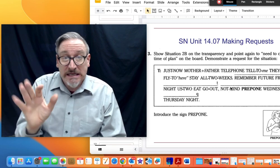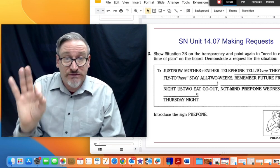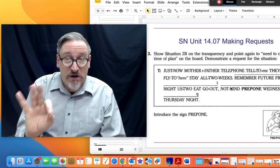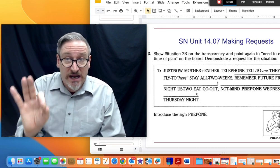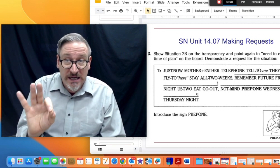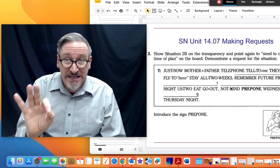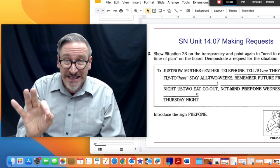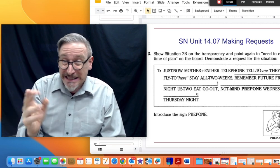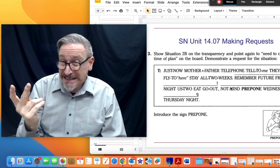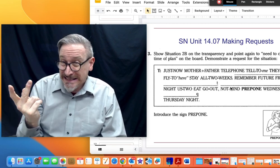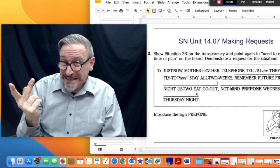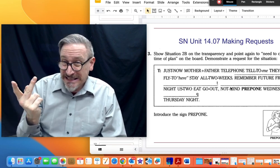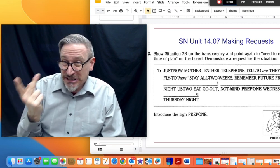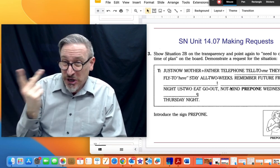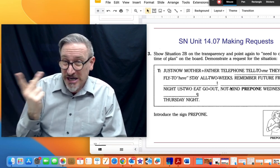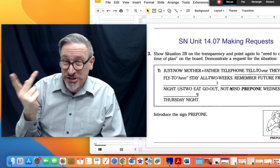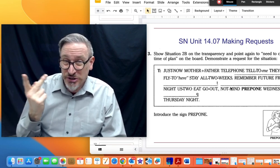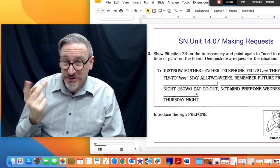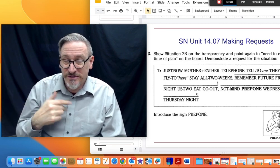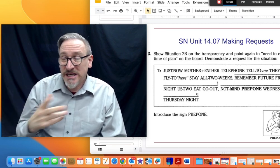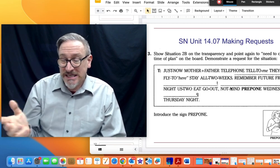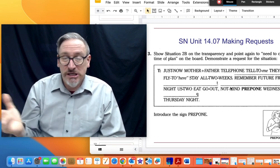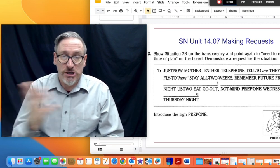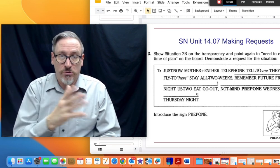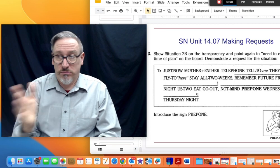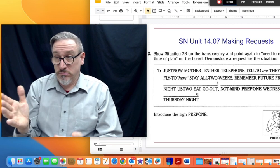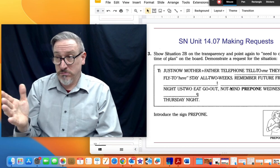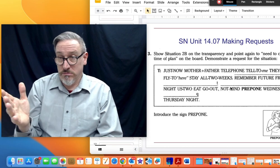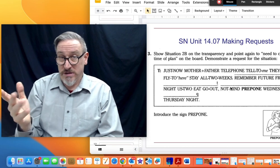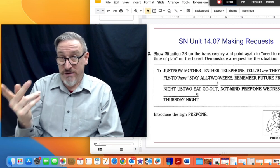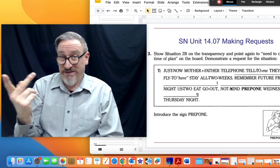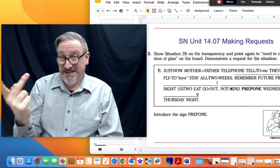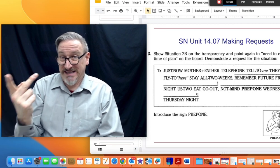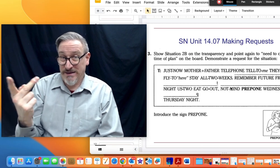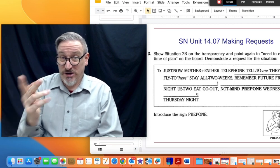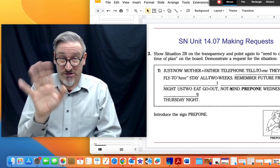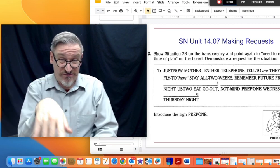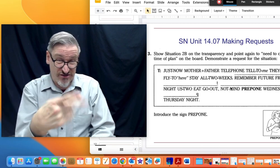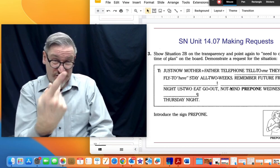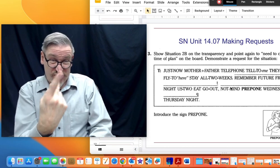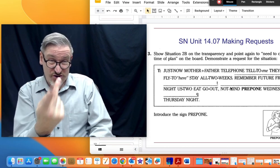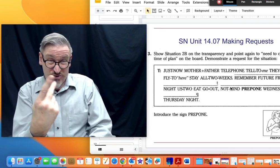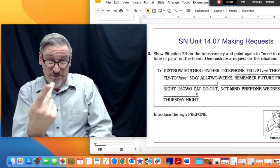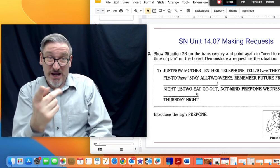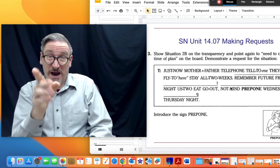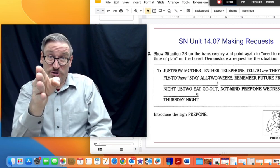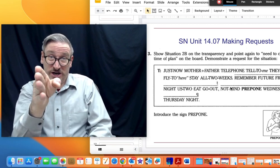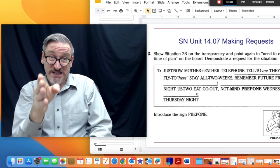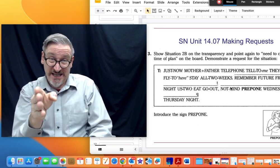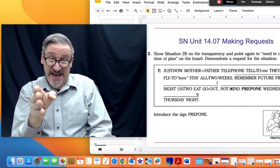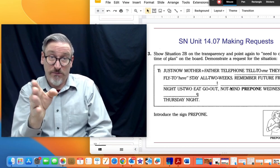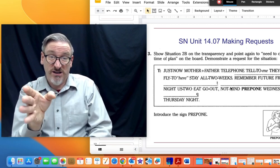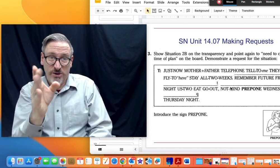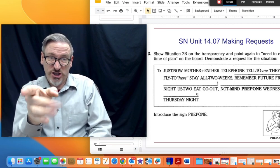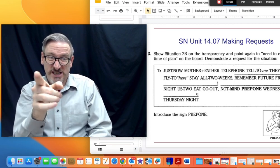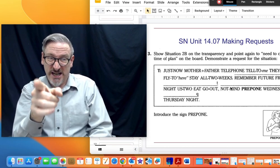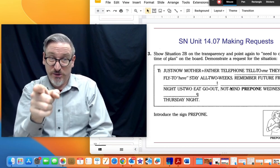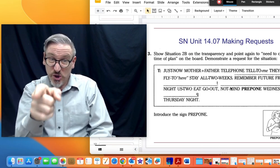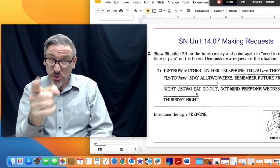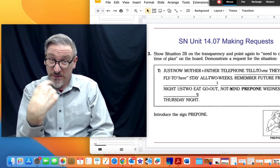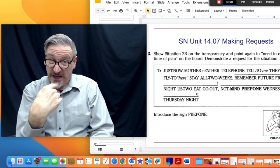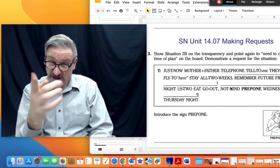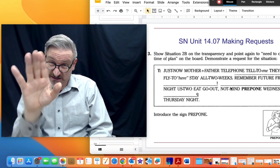the next Friday, us two. So now, if I set this up here, you, me, I'm talking to the camera, so I should